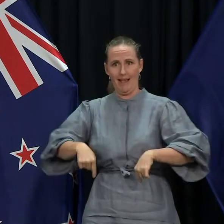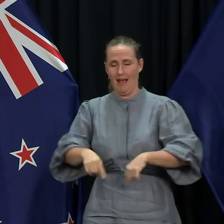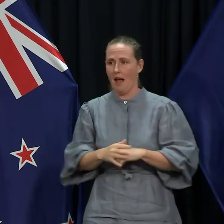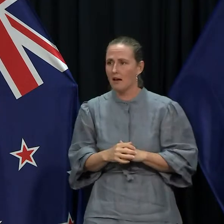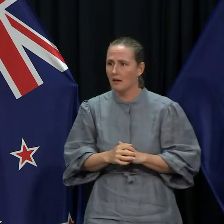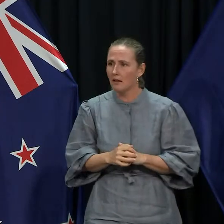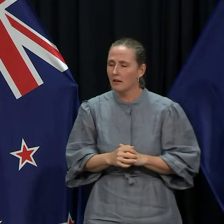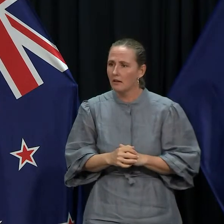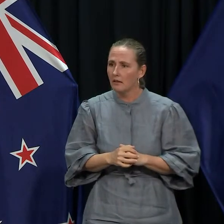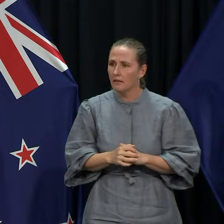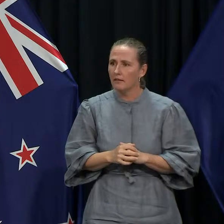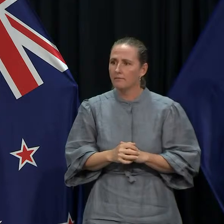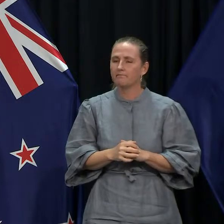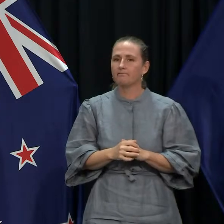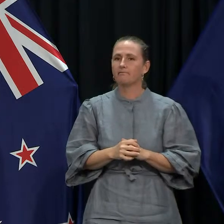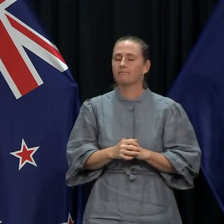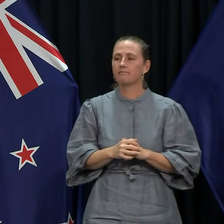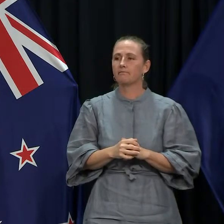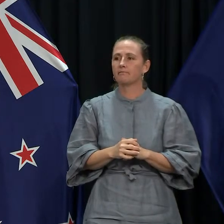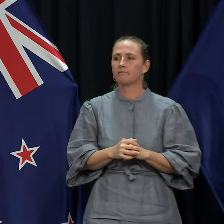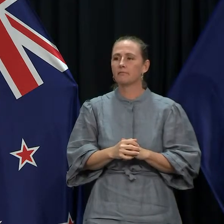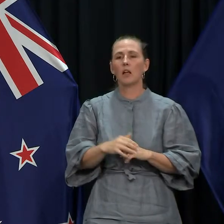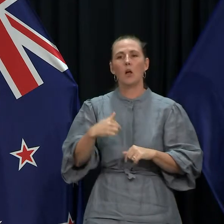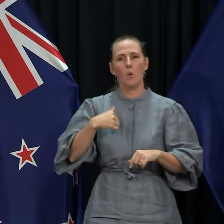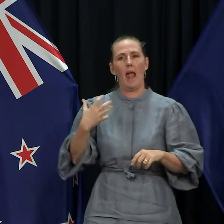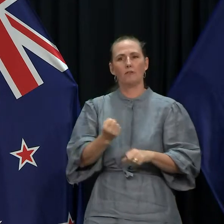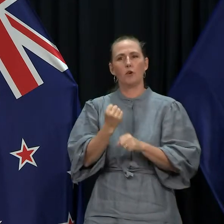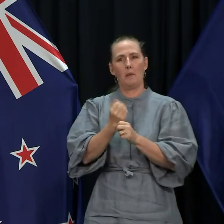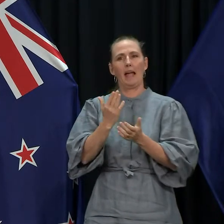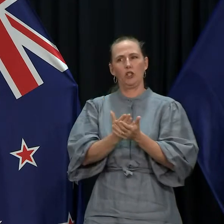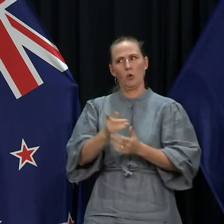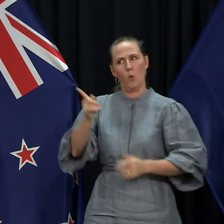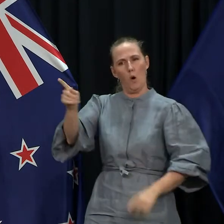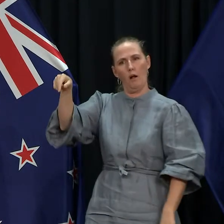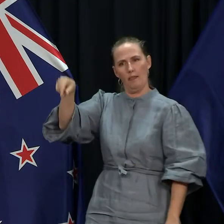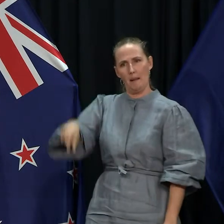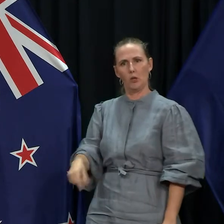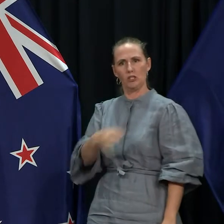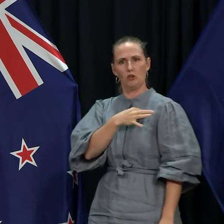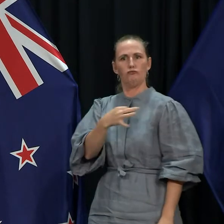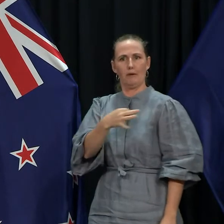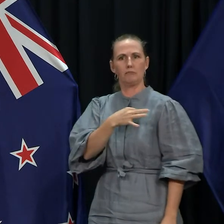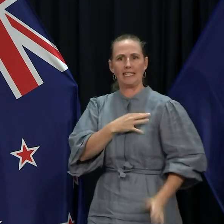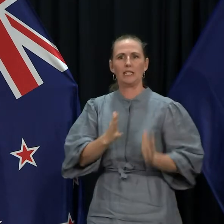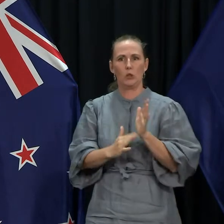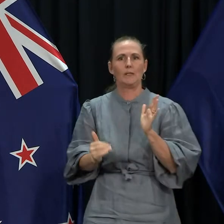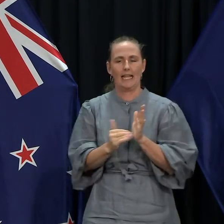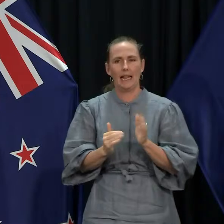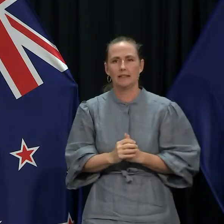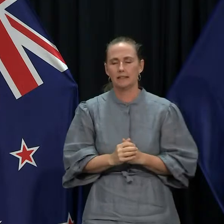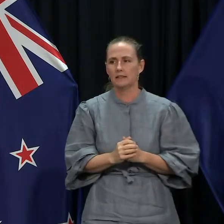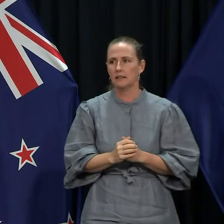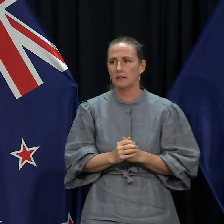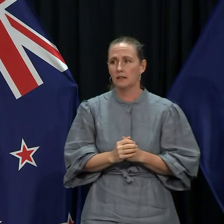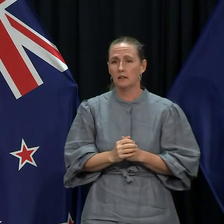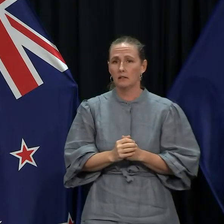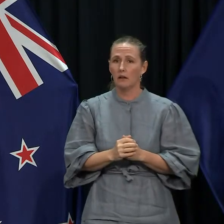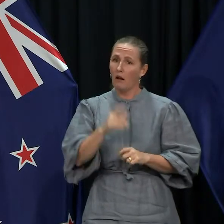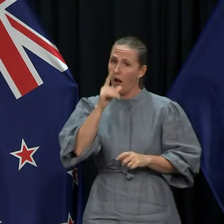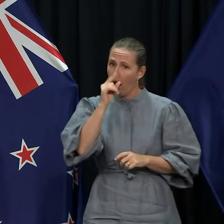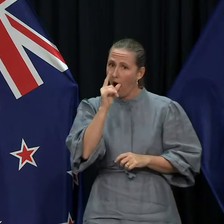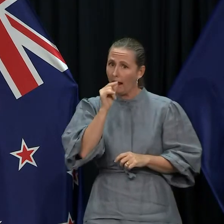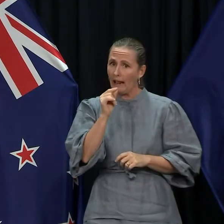are giving consideration to ensuring that there is some representation, because there is a likelihood that either our people or our